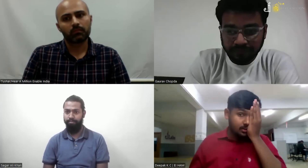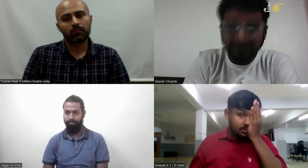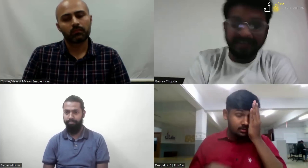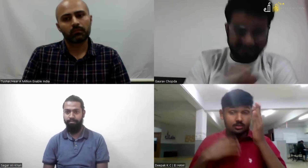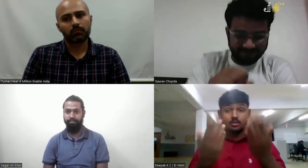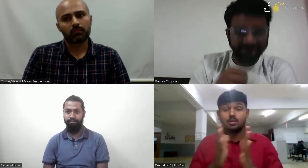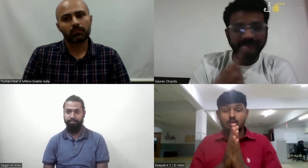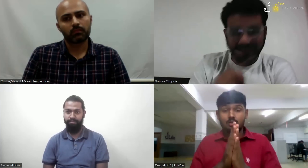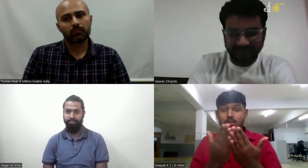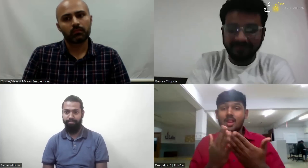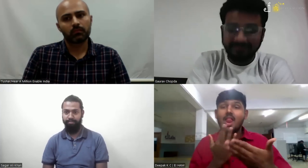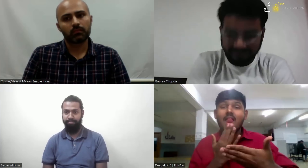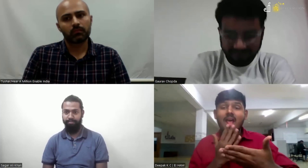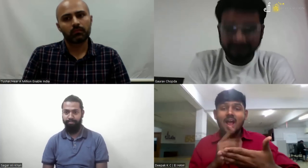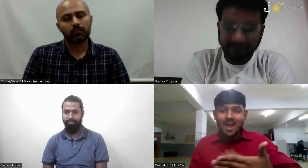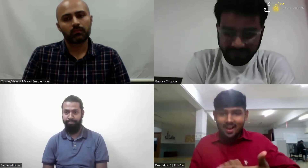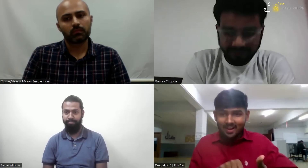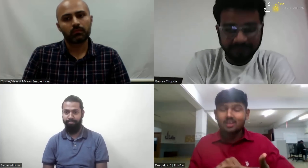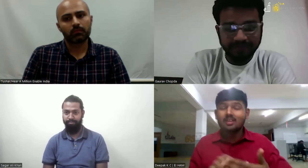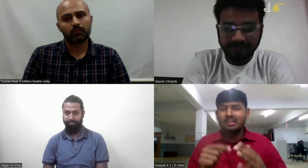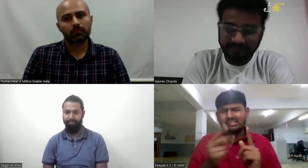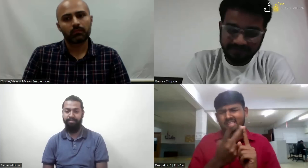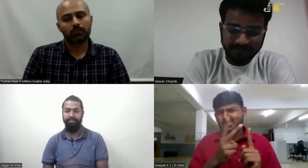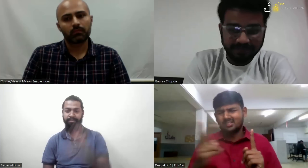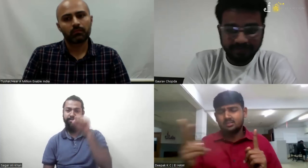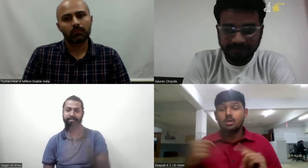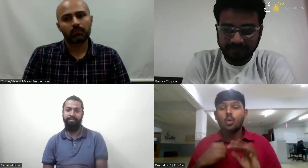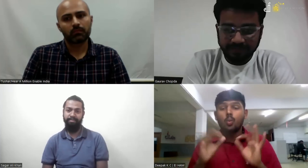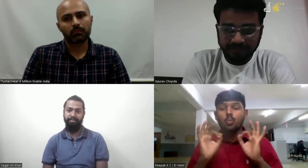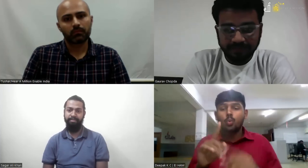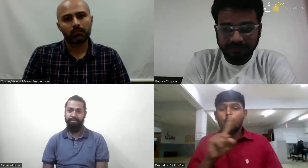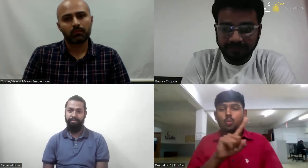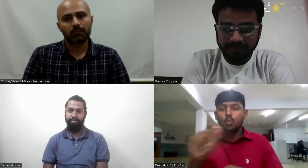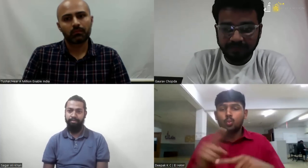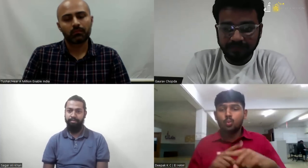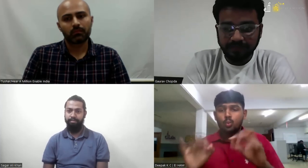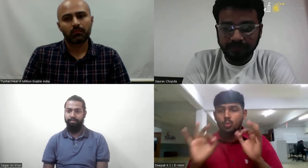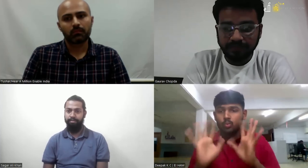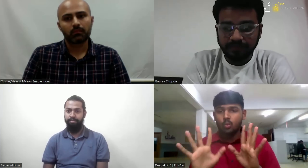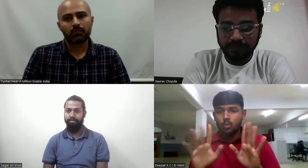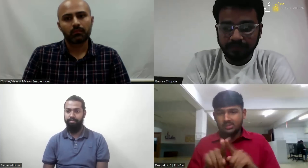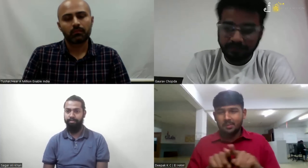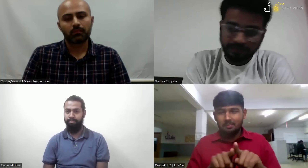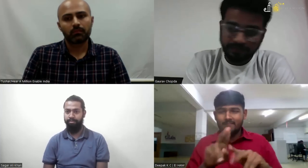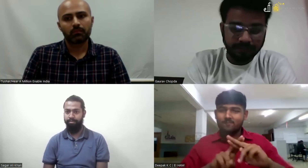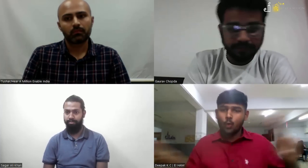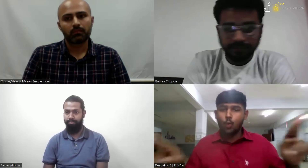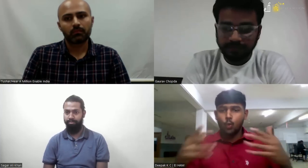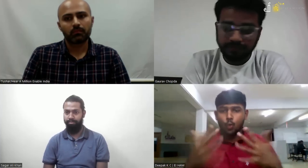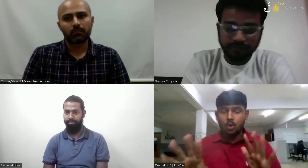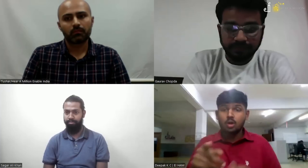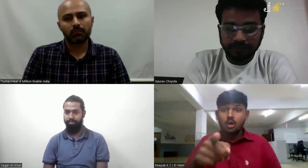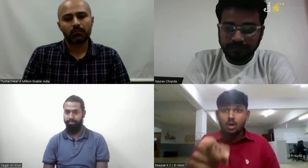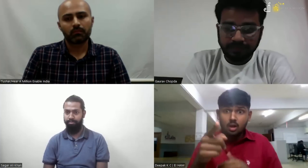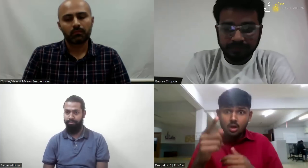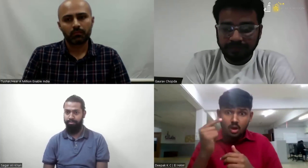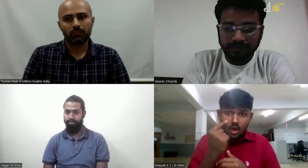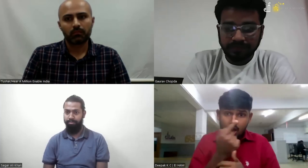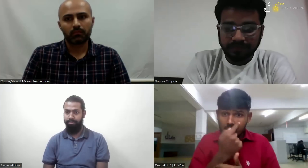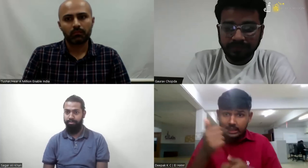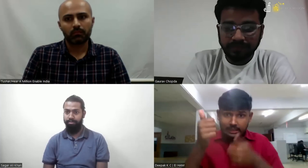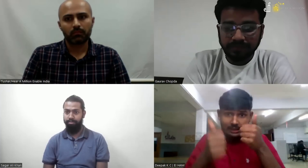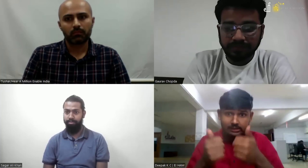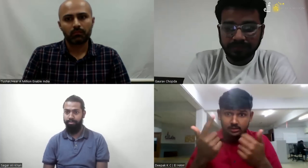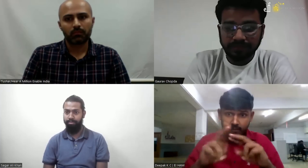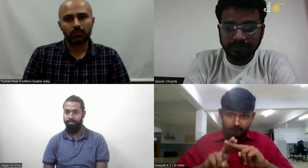So they kept one hand on one eye and then they have the color blinded test